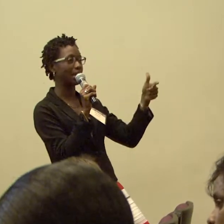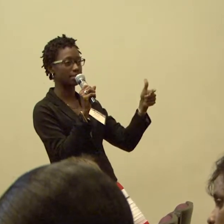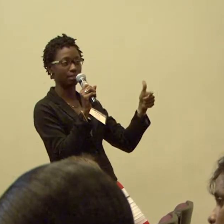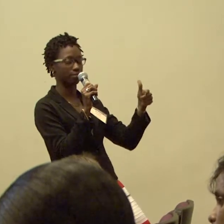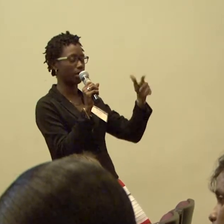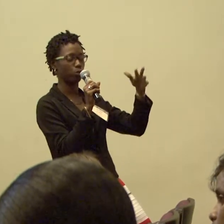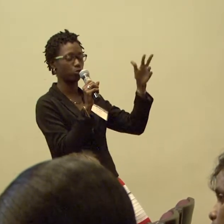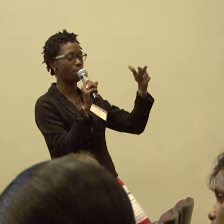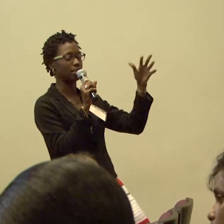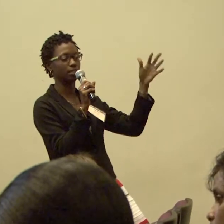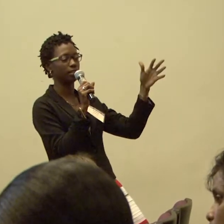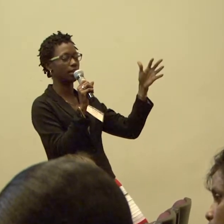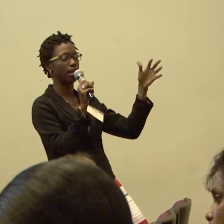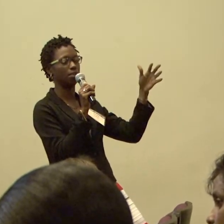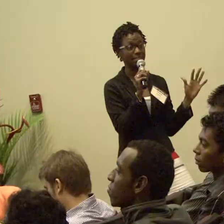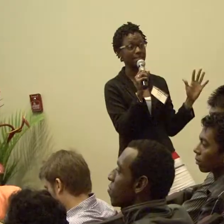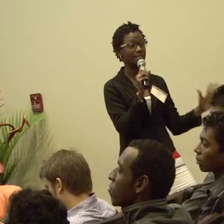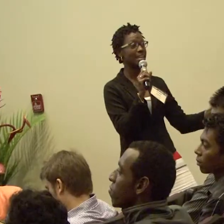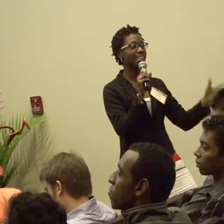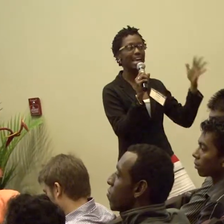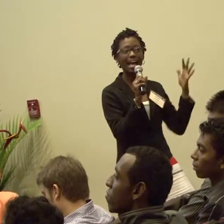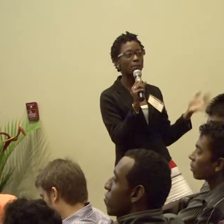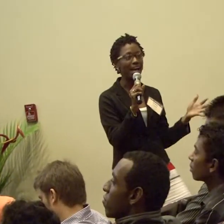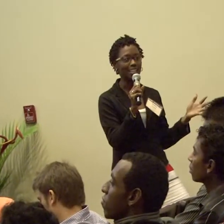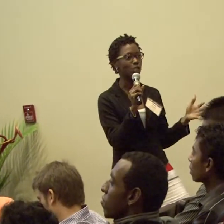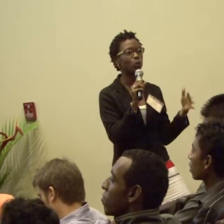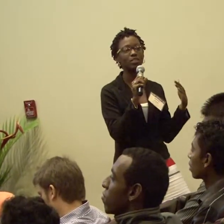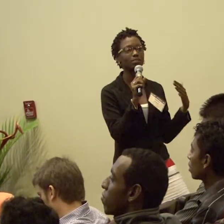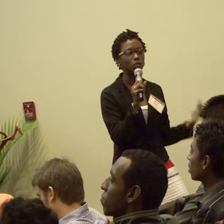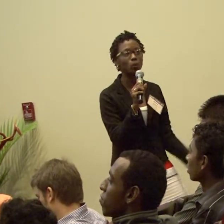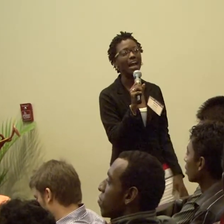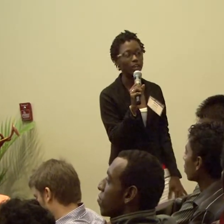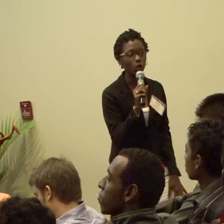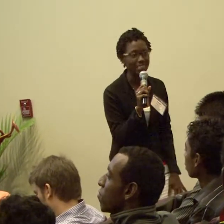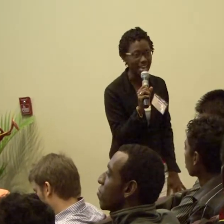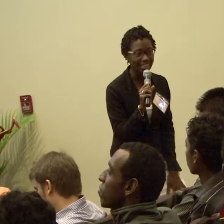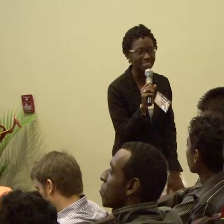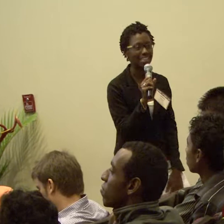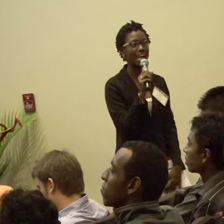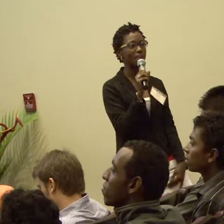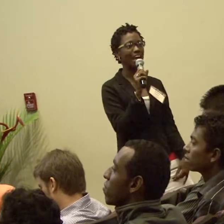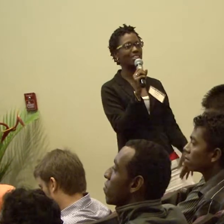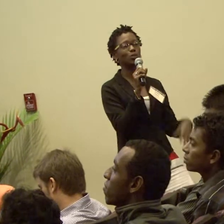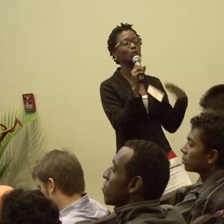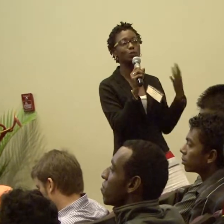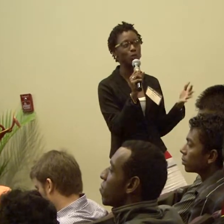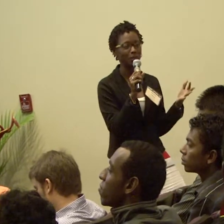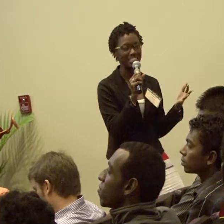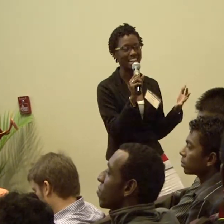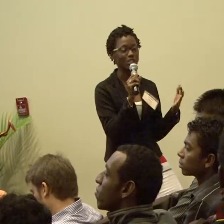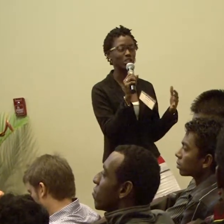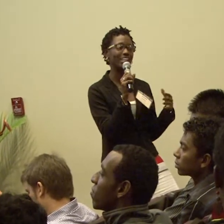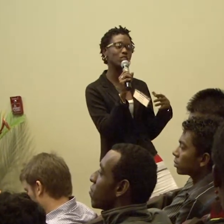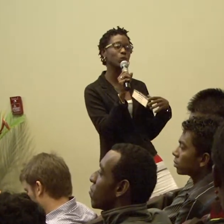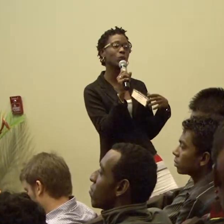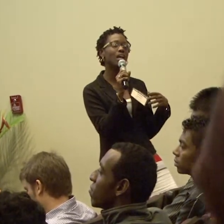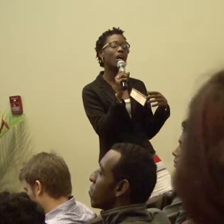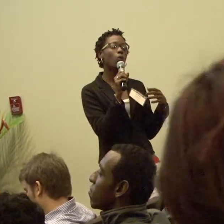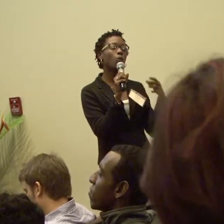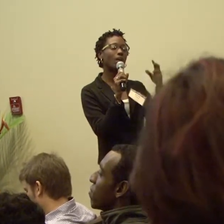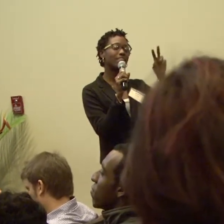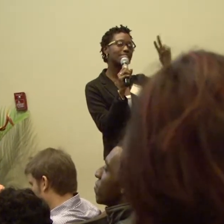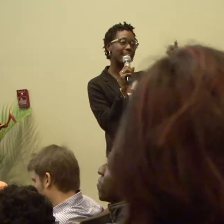and grammatical business. The iPads don't do eye contact. The iPads don't do joint attention. And